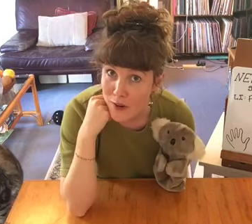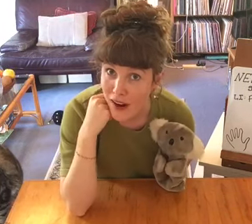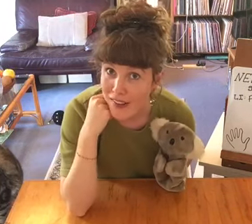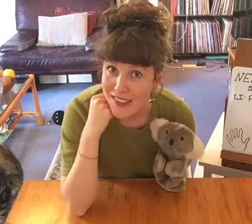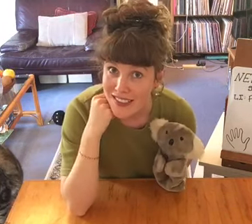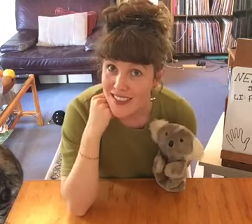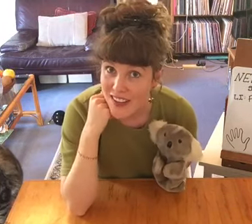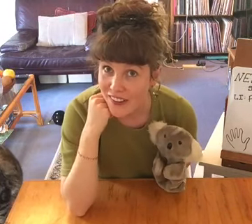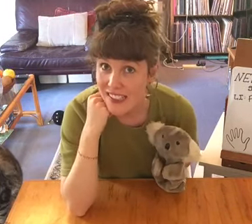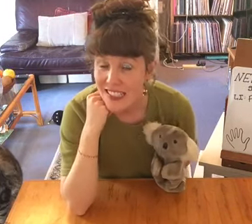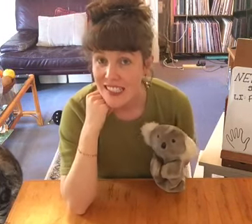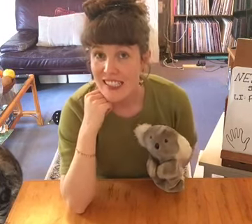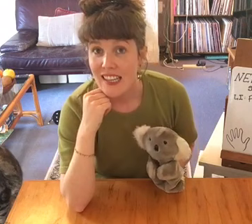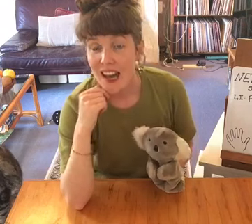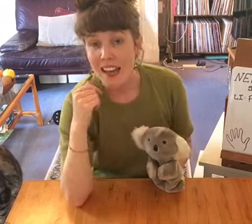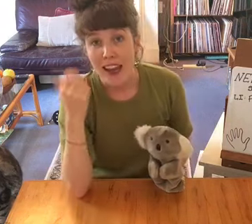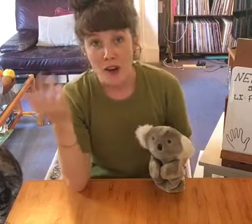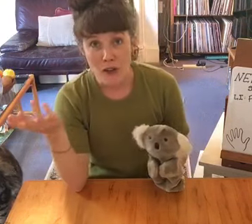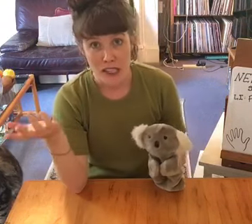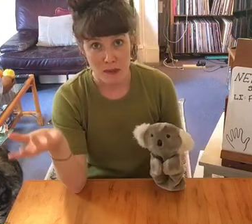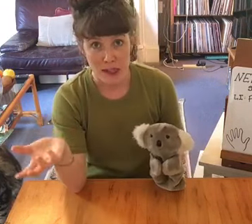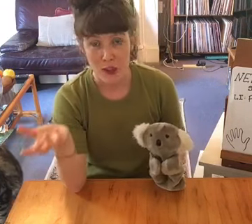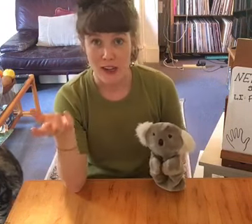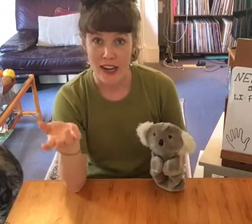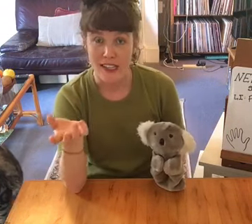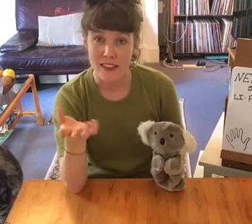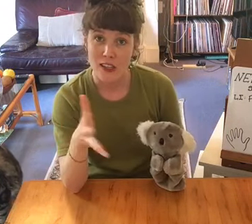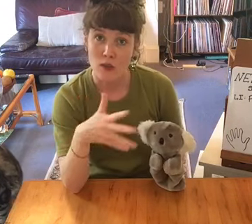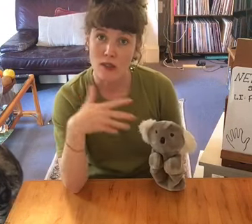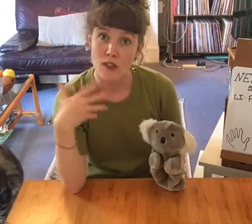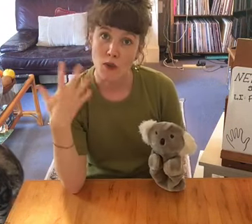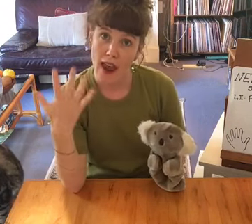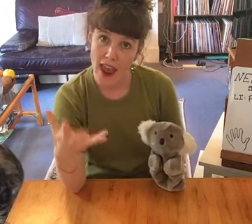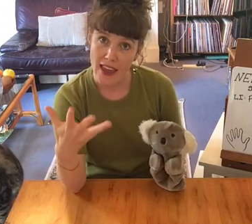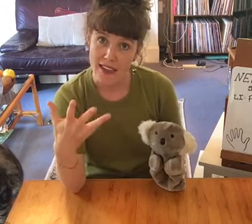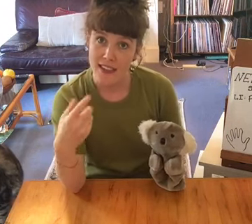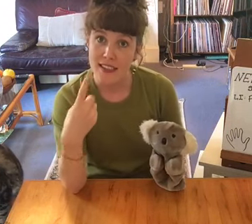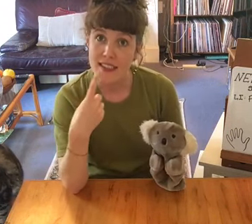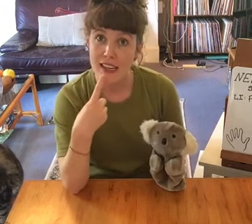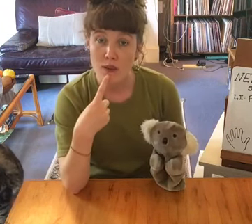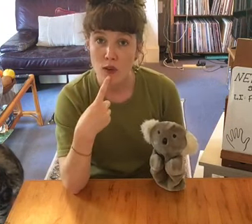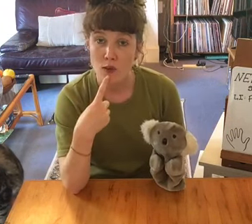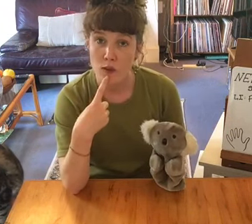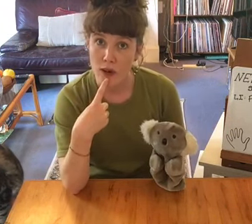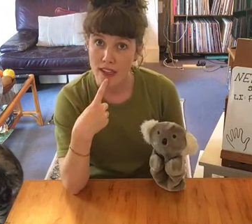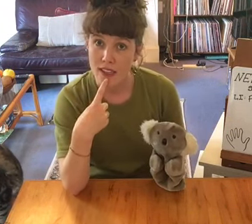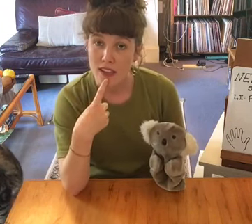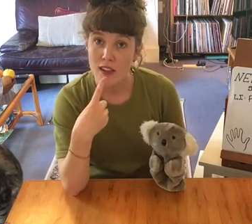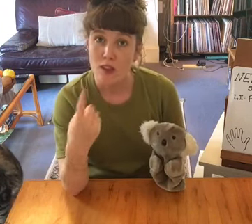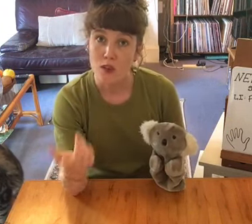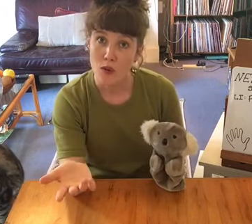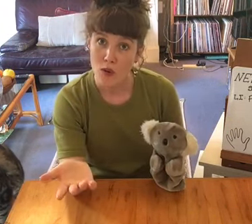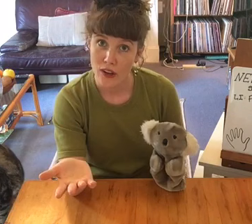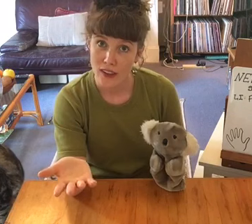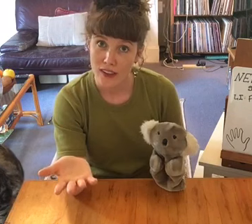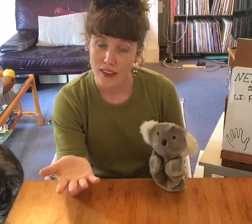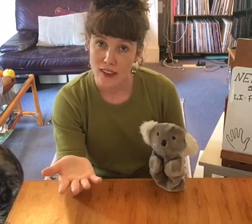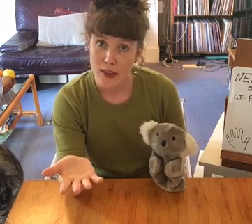in secret. A language has been created that uses your hands instead of your voice to talk, so